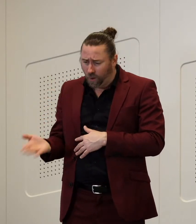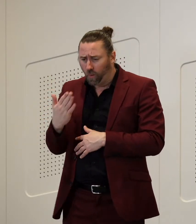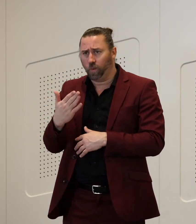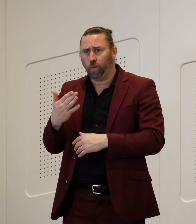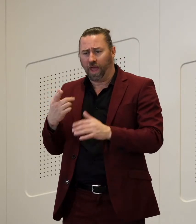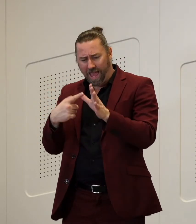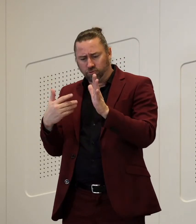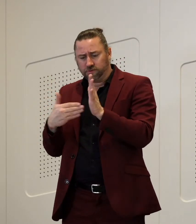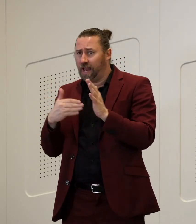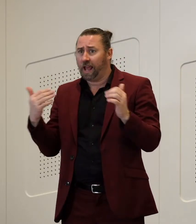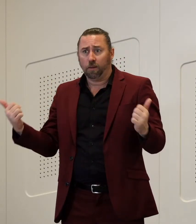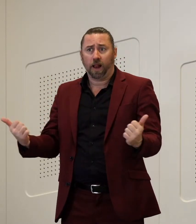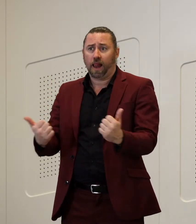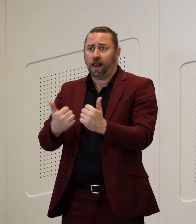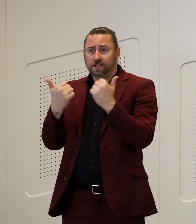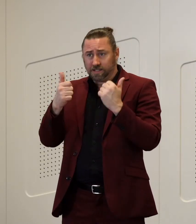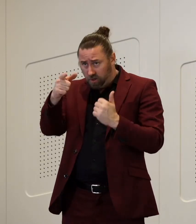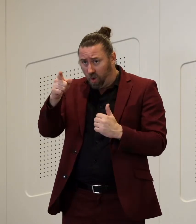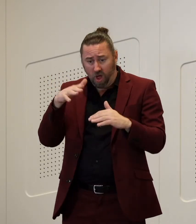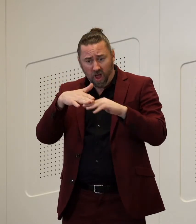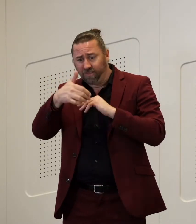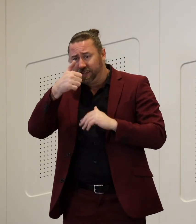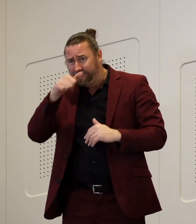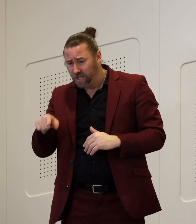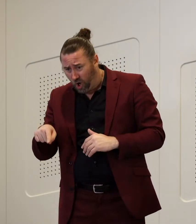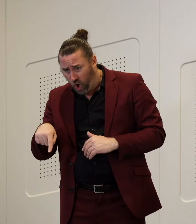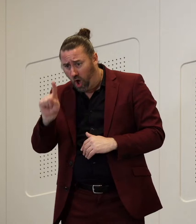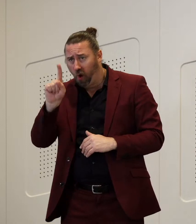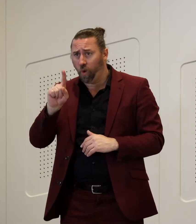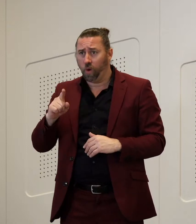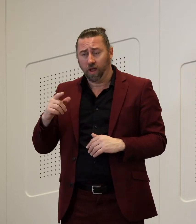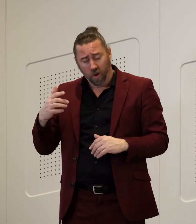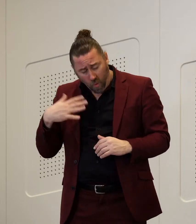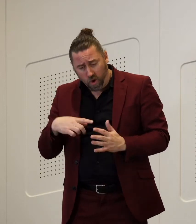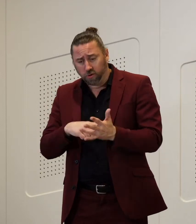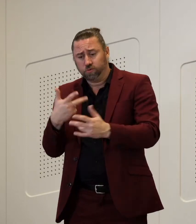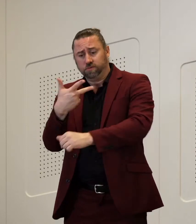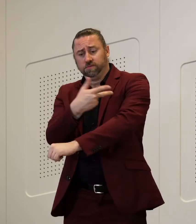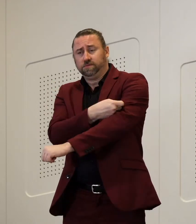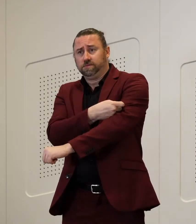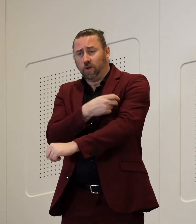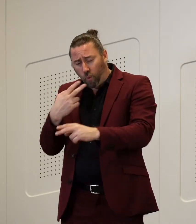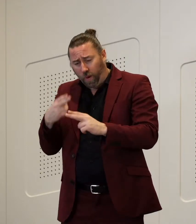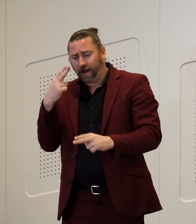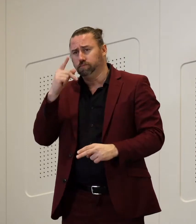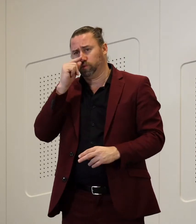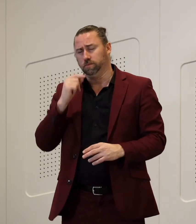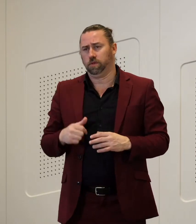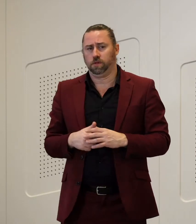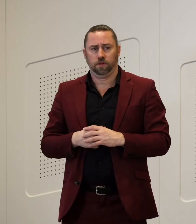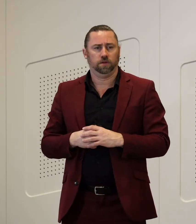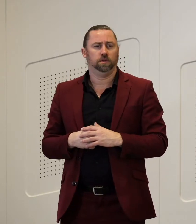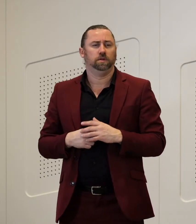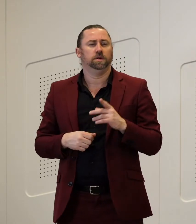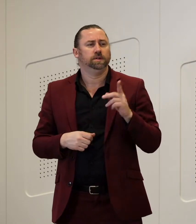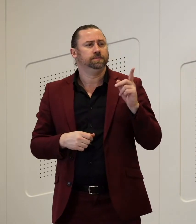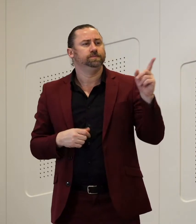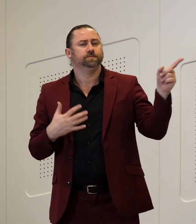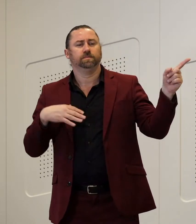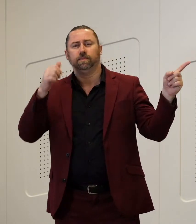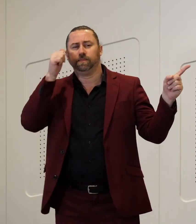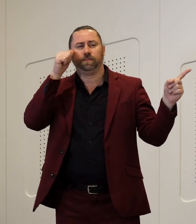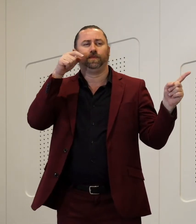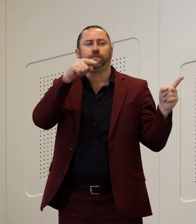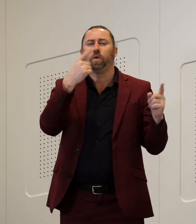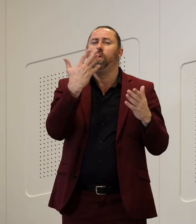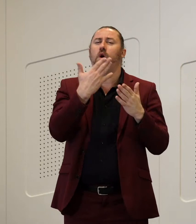There's vaccine there, they're eligible for it. We really want people vaccinated as quickly as possible. Dr. Young, you said you're waiting to see the results of those